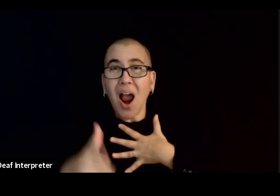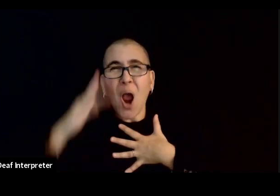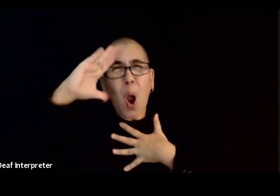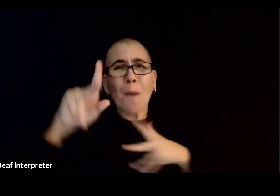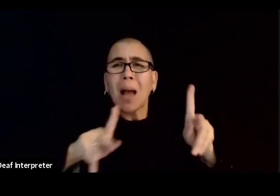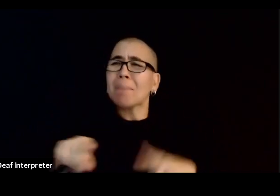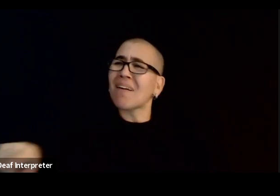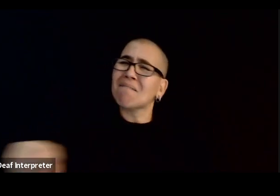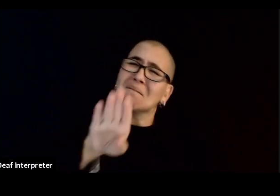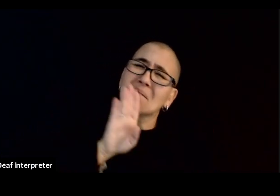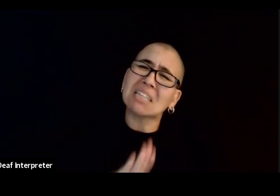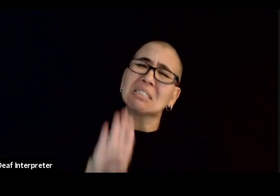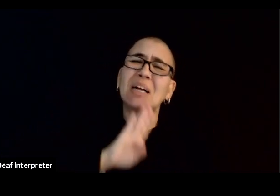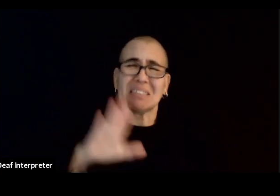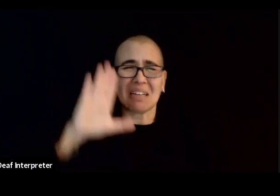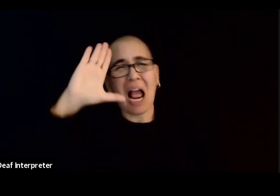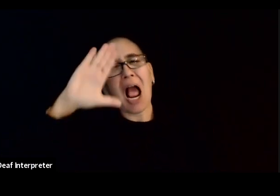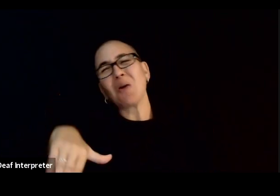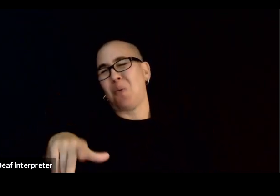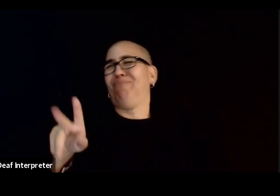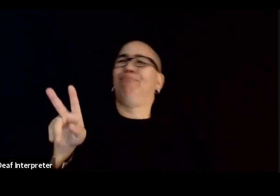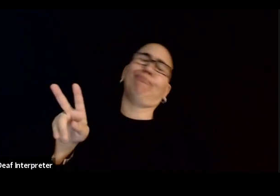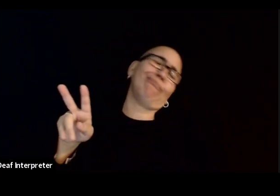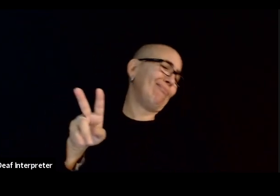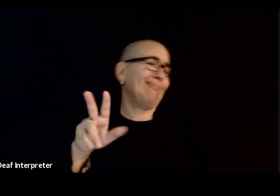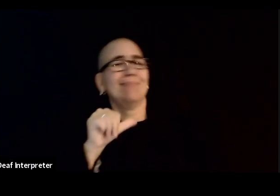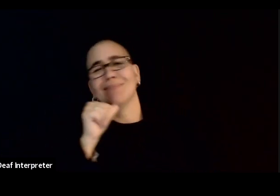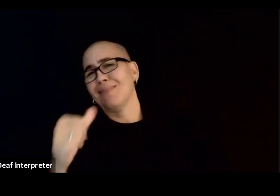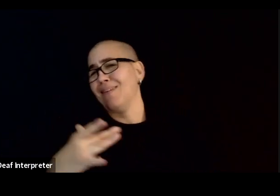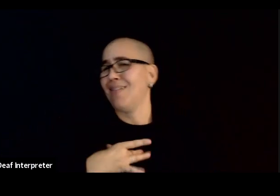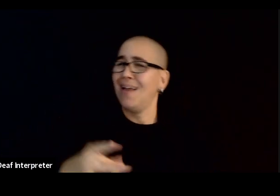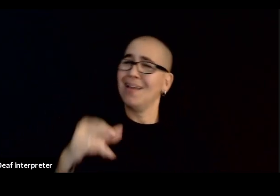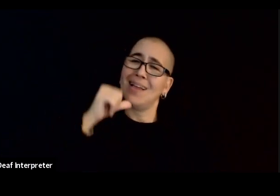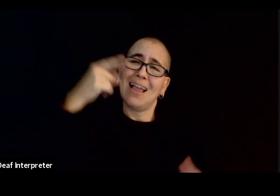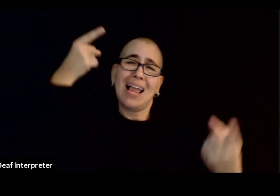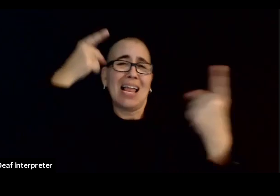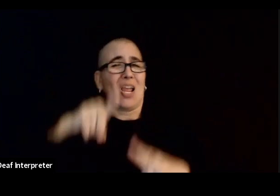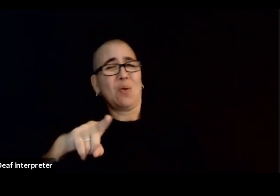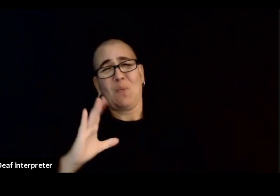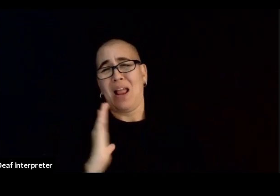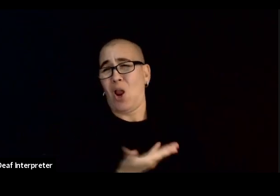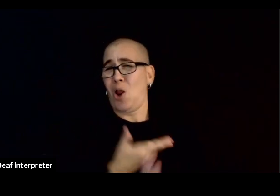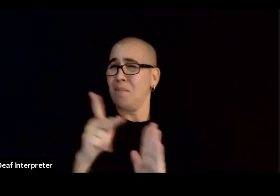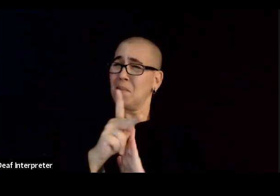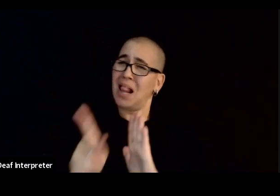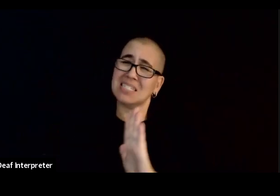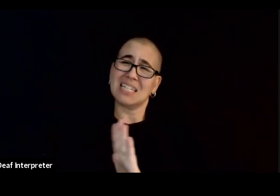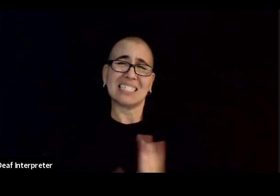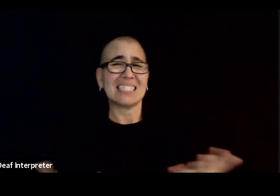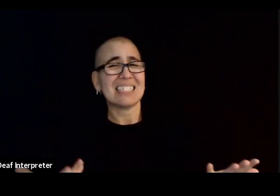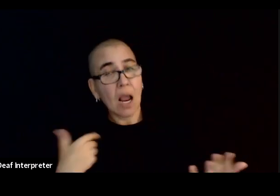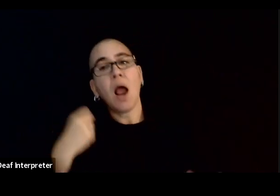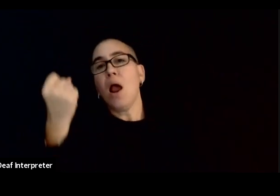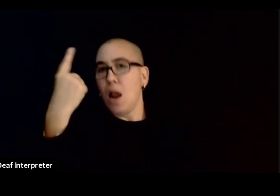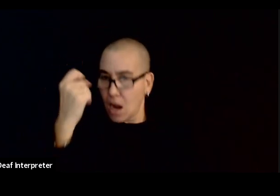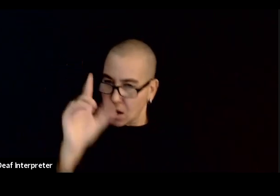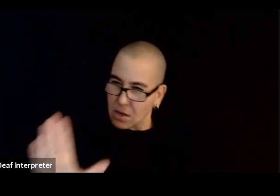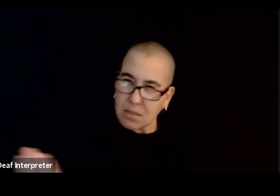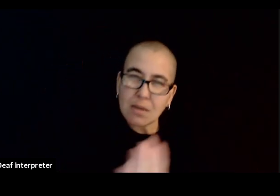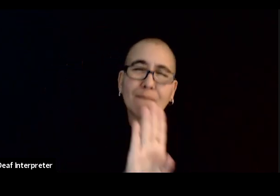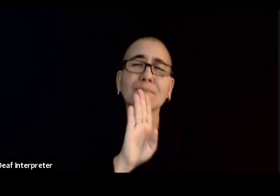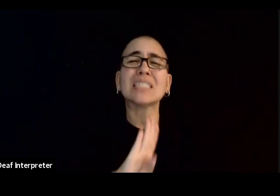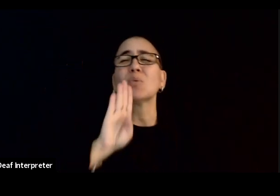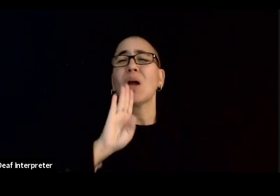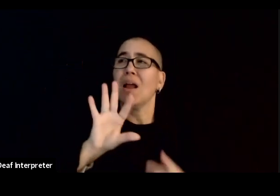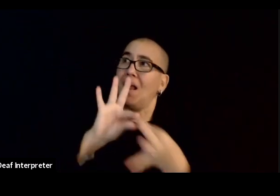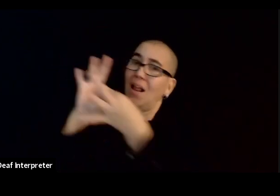forth. But it's really important to separate our frustration with policies, our frustration with the situation that